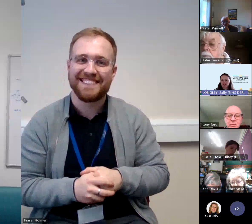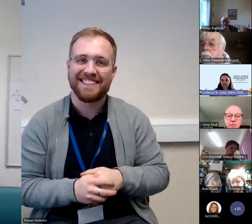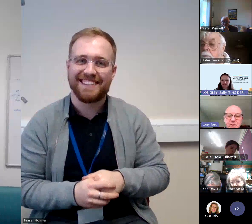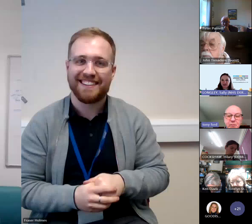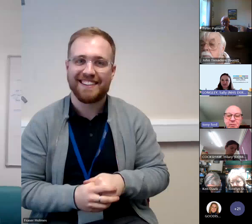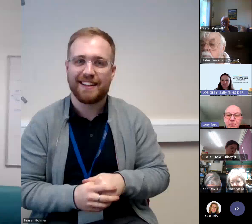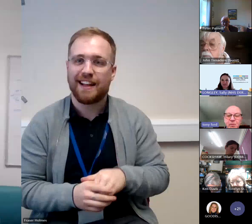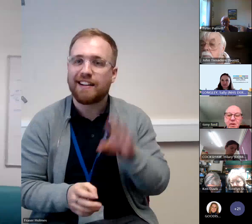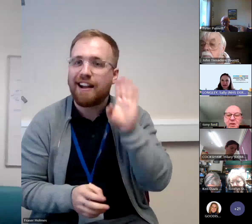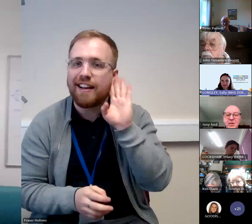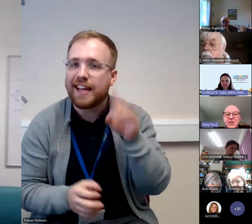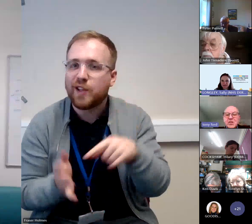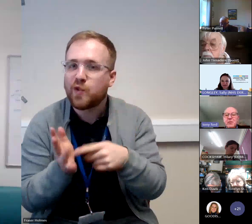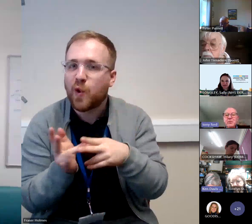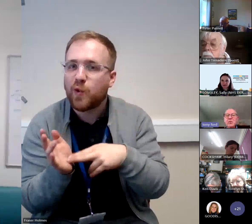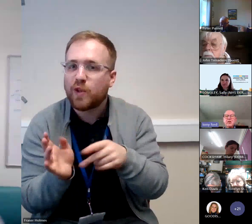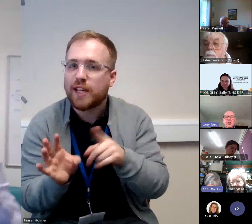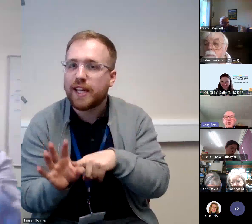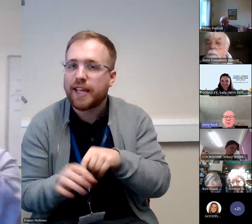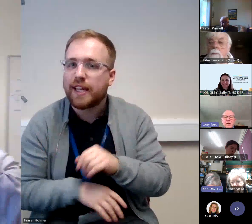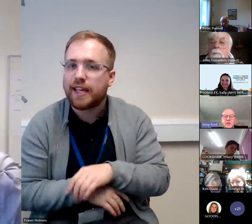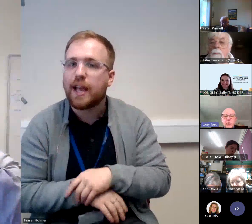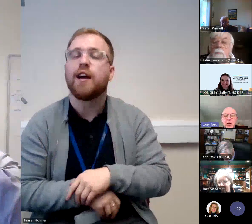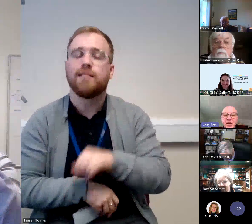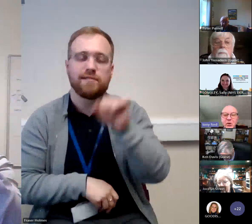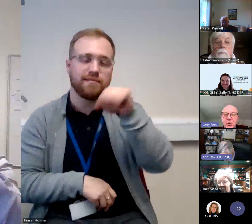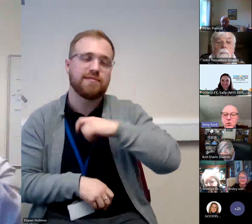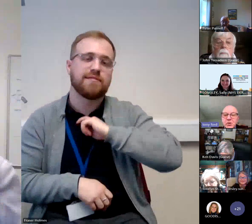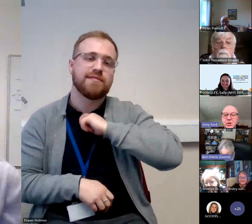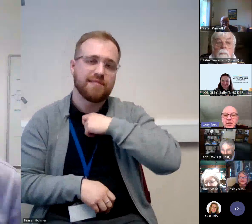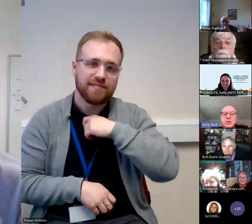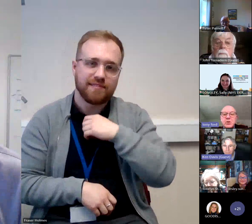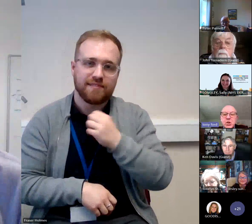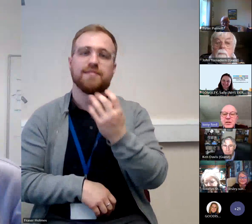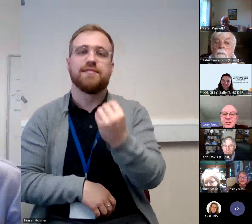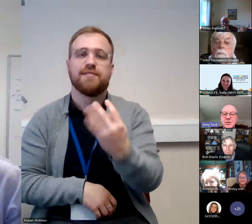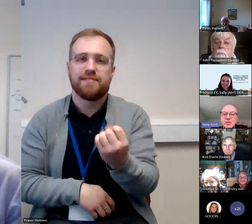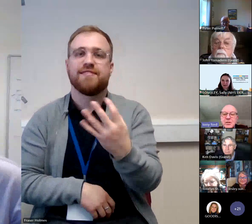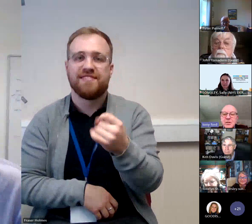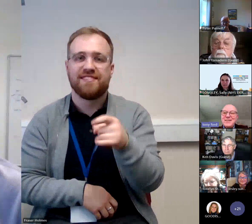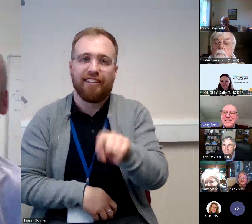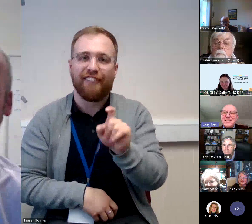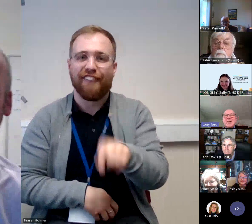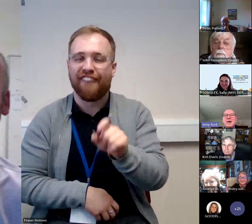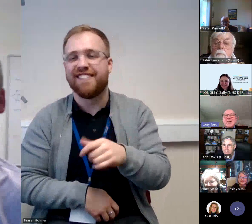Oh, can't hear you, Tony. Yeah, that's it. That's it. It's flicking on and off as I keep touching it.